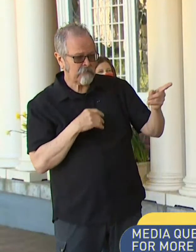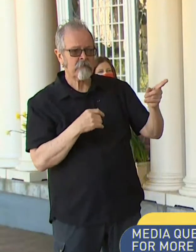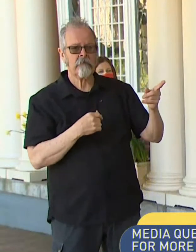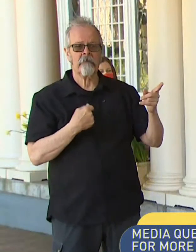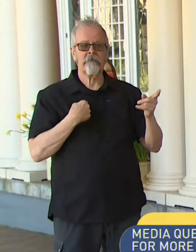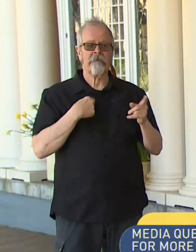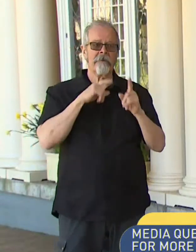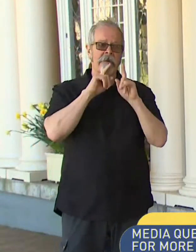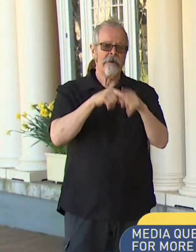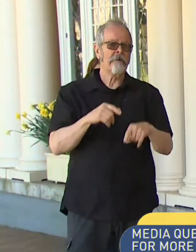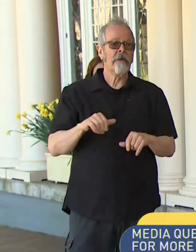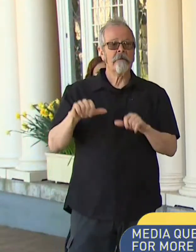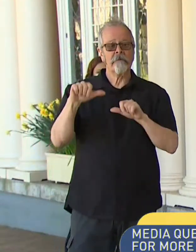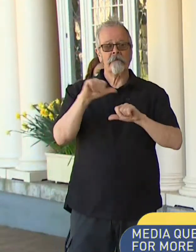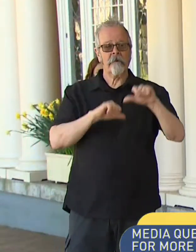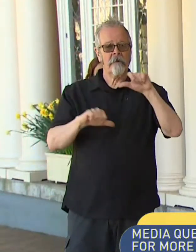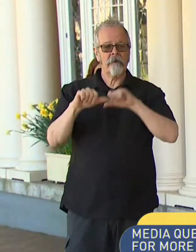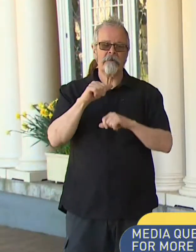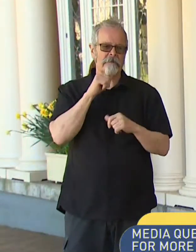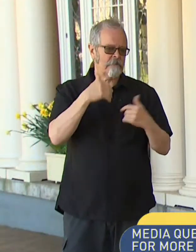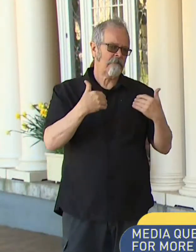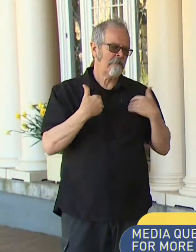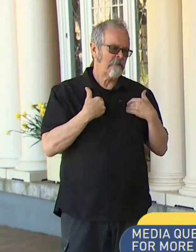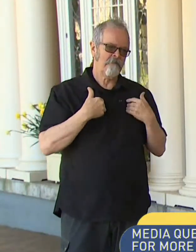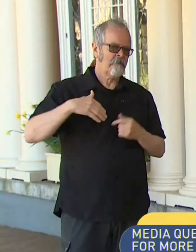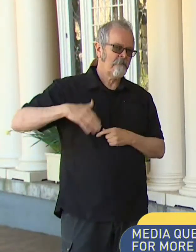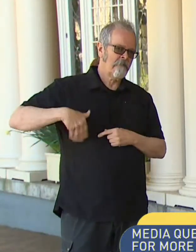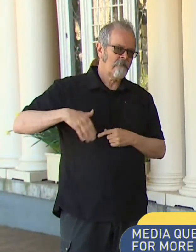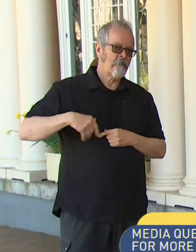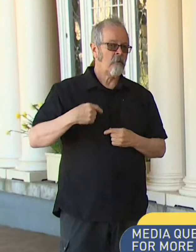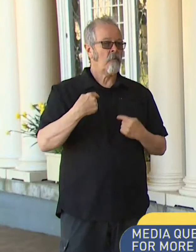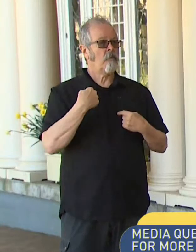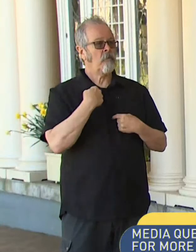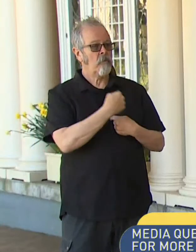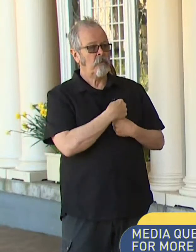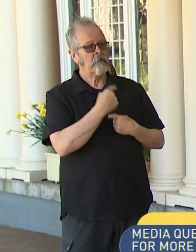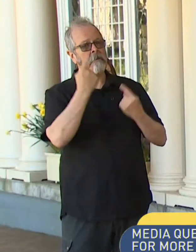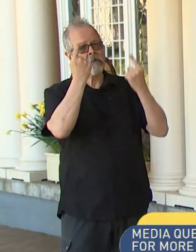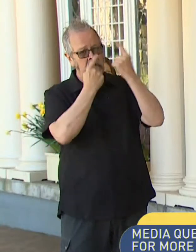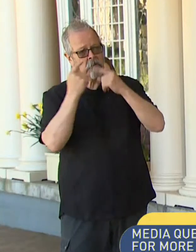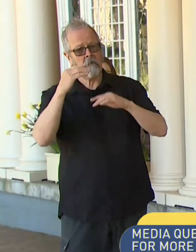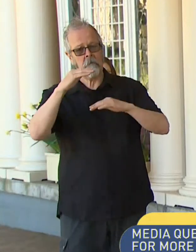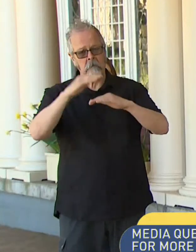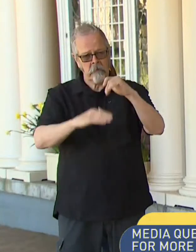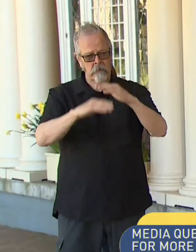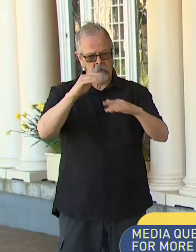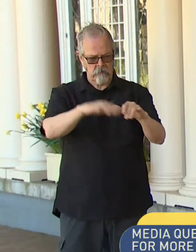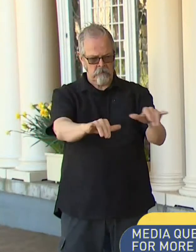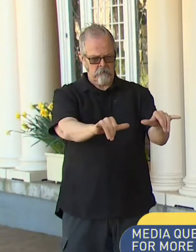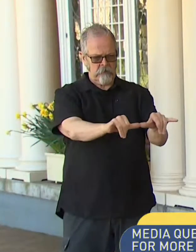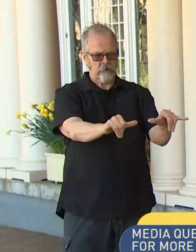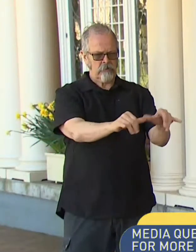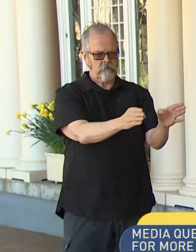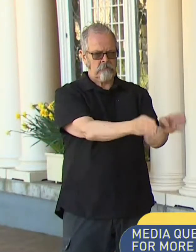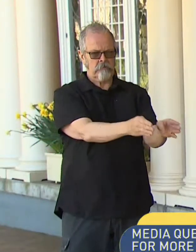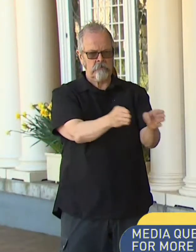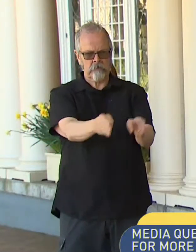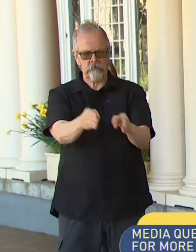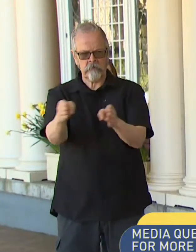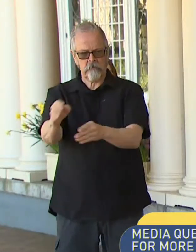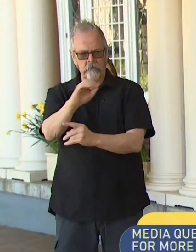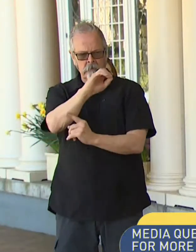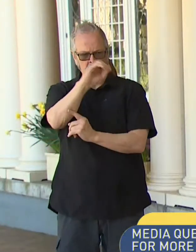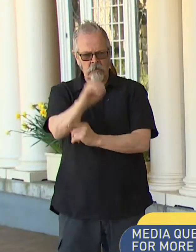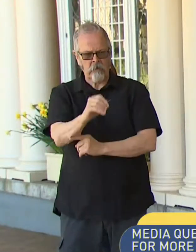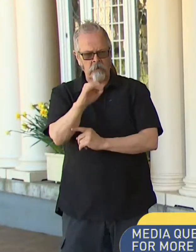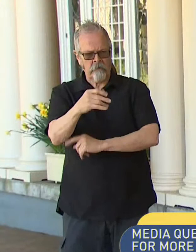exist on this. We have given consideration of building into our metrics a percentage of vaccinations, as you